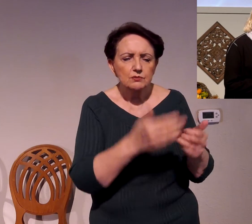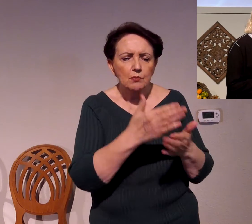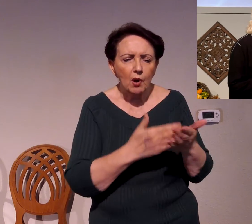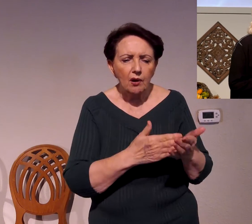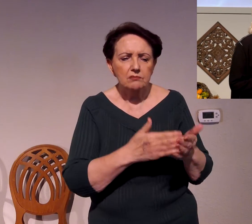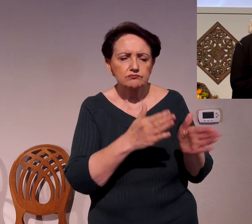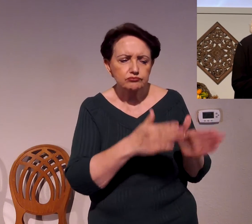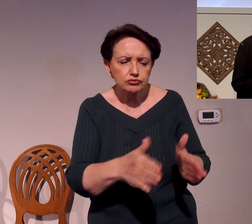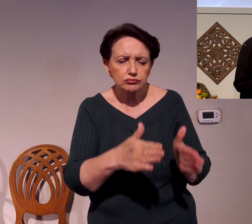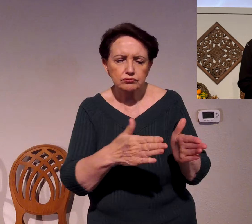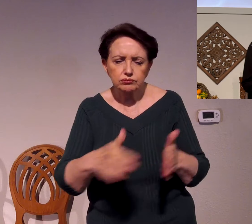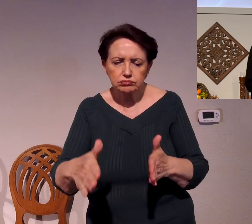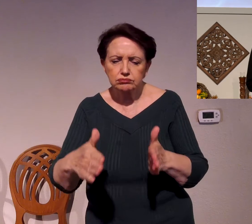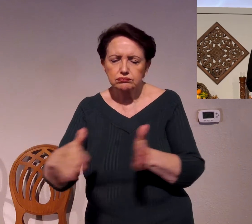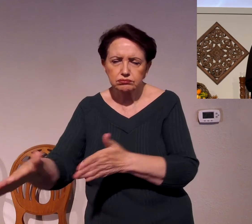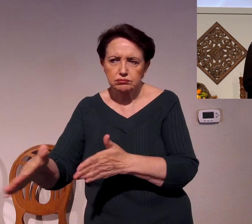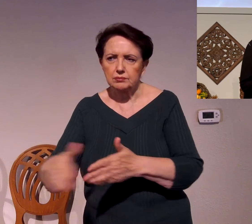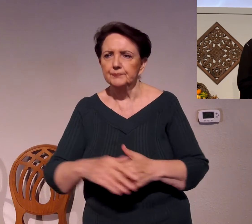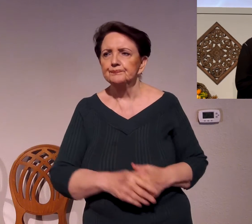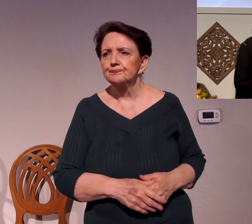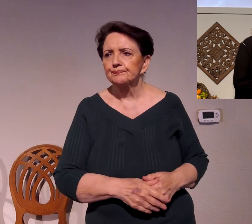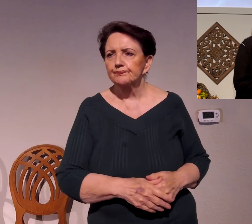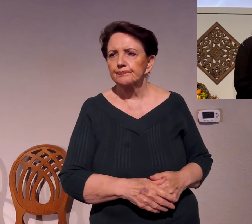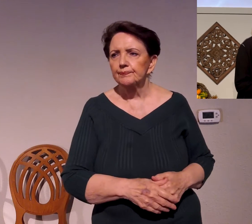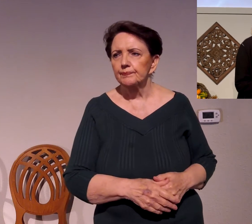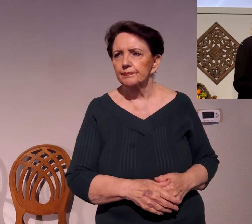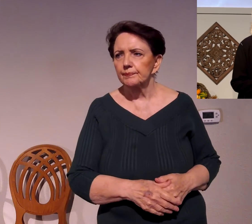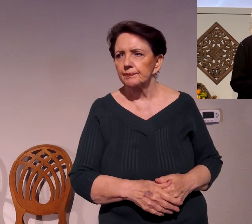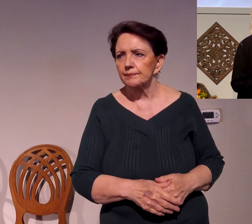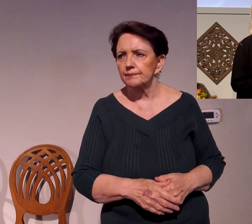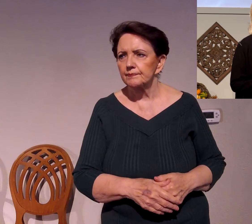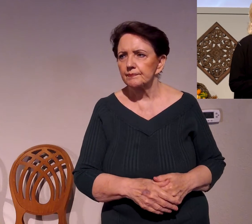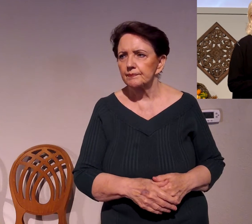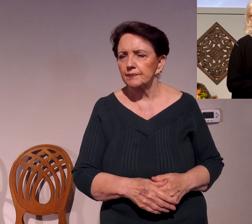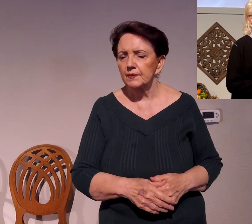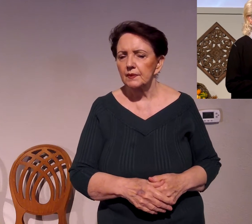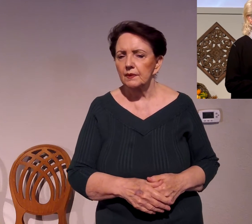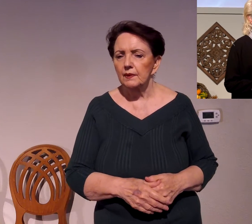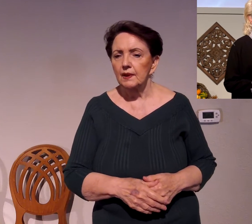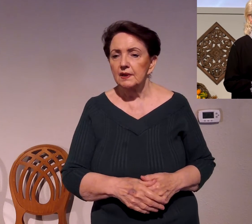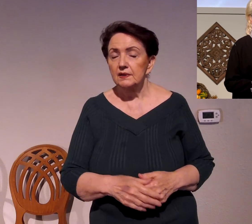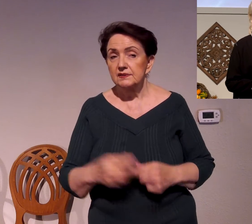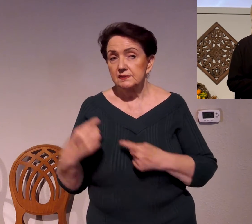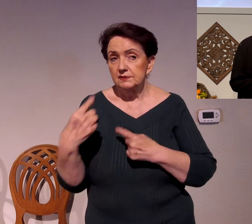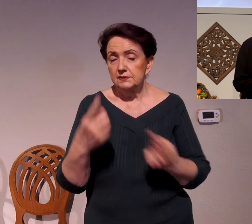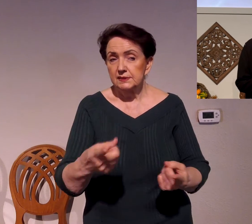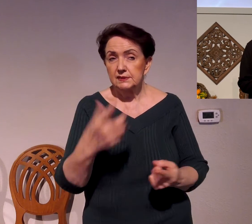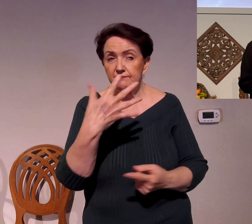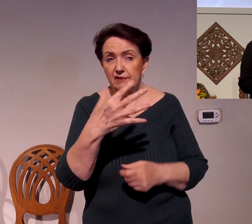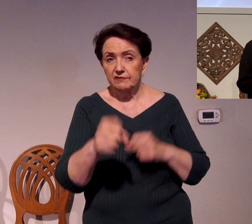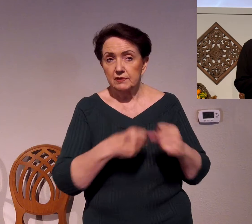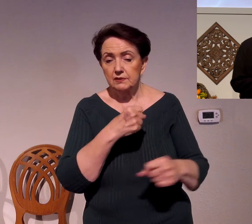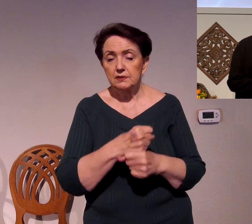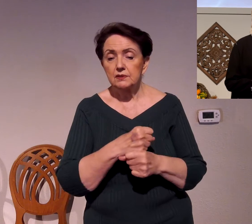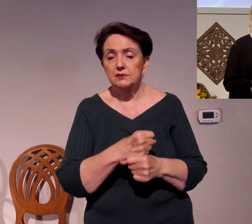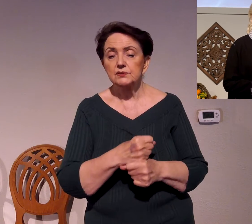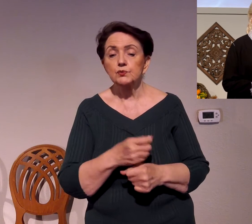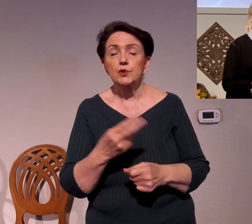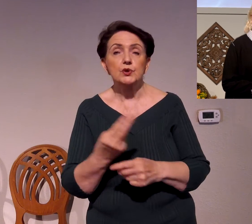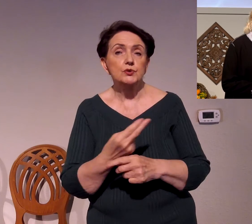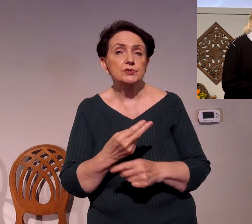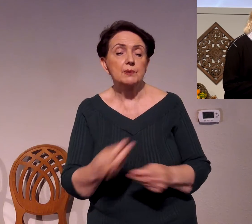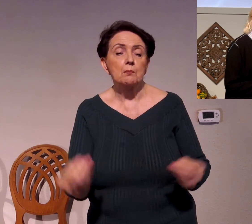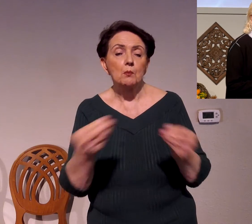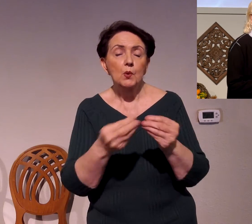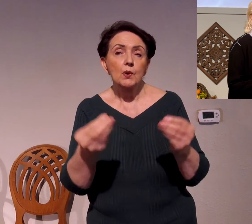out. So again, we've been moving a lot into the digital age in the last 5 years, and I have to tell you that